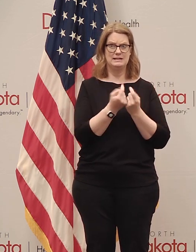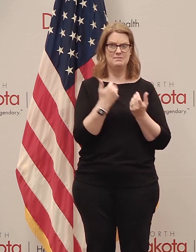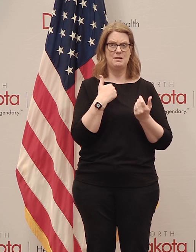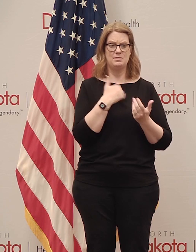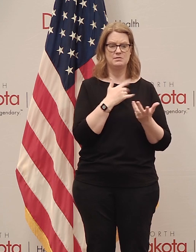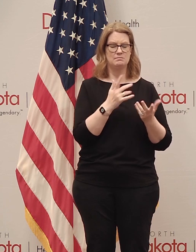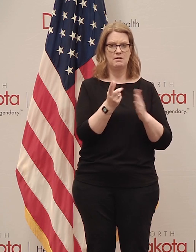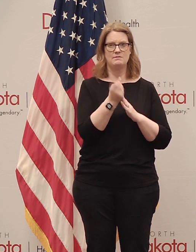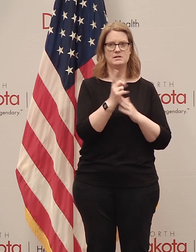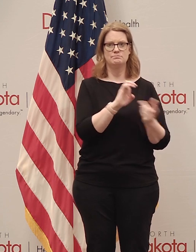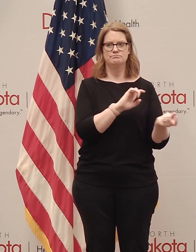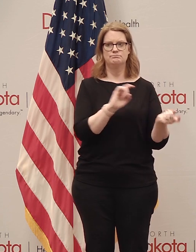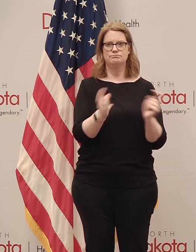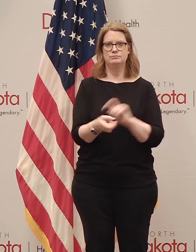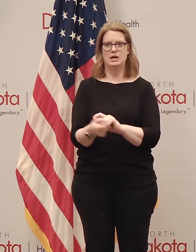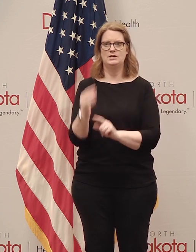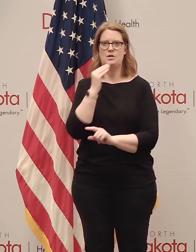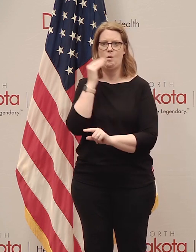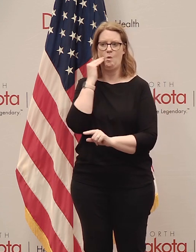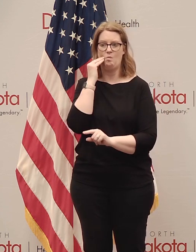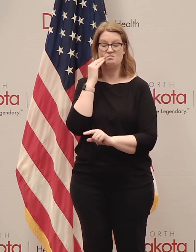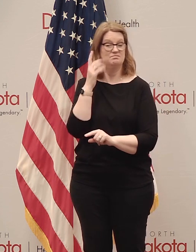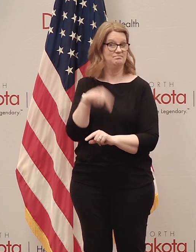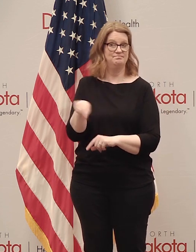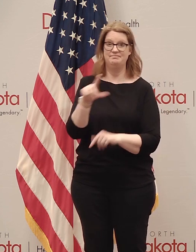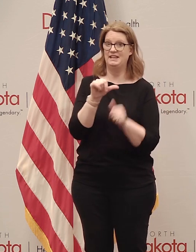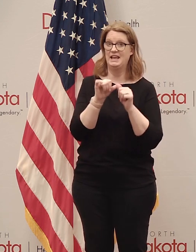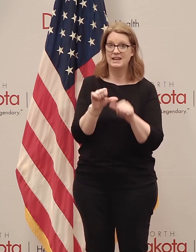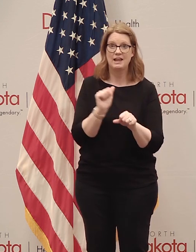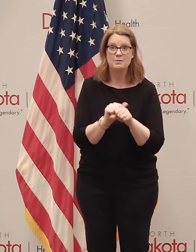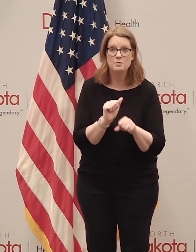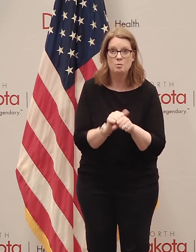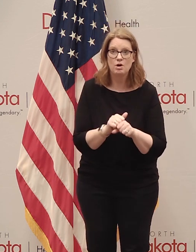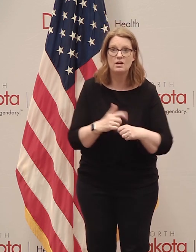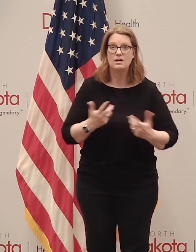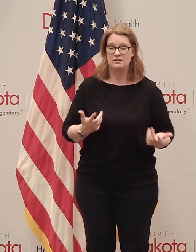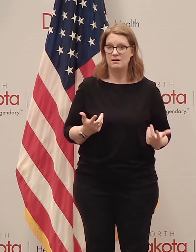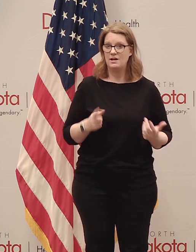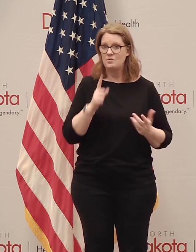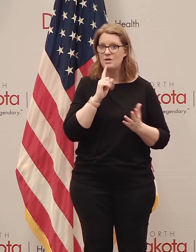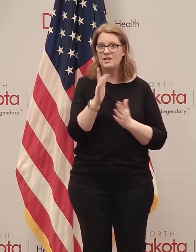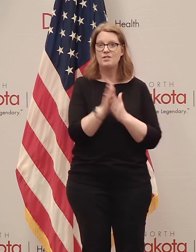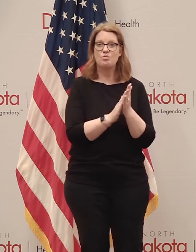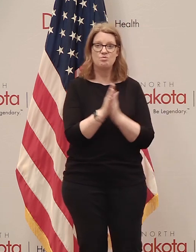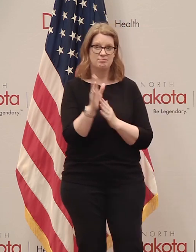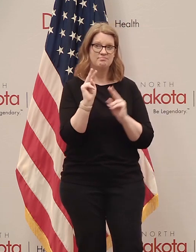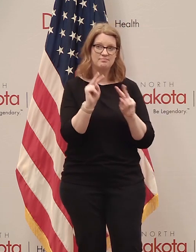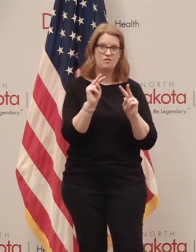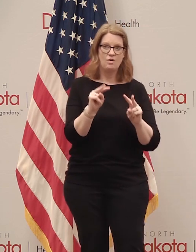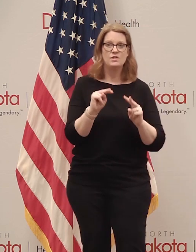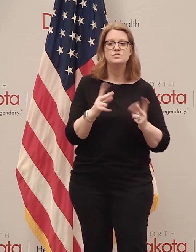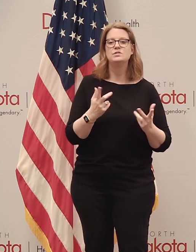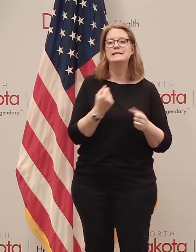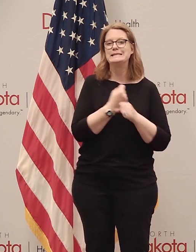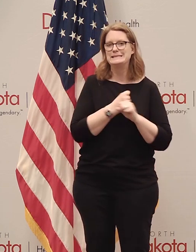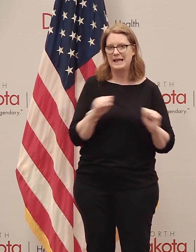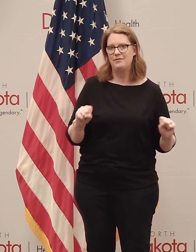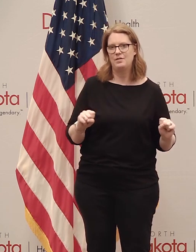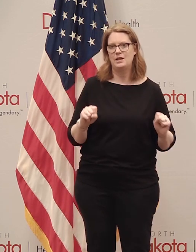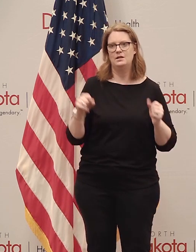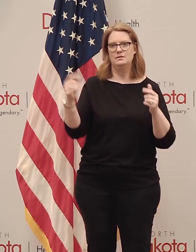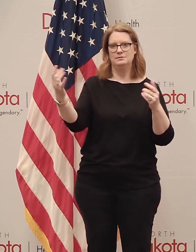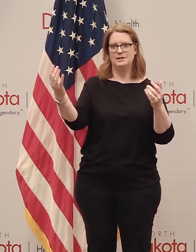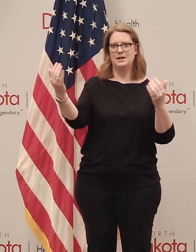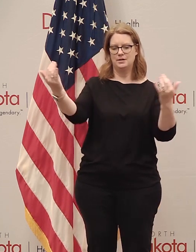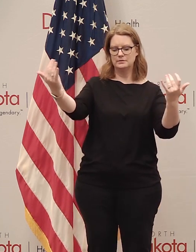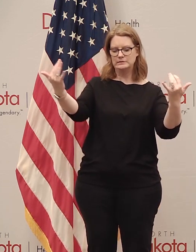time, they've continued delivering the needed services to our citizens. We look forward to safely bringing back members of Team